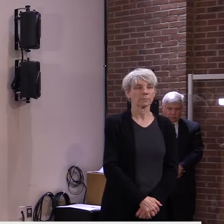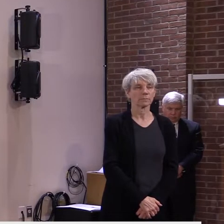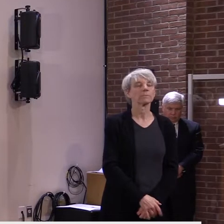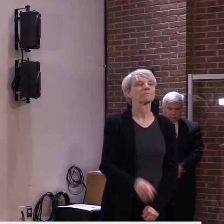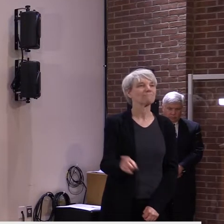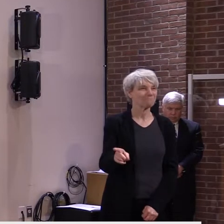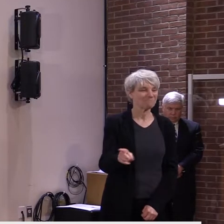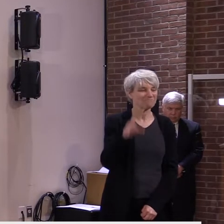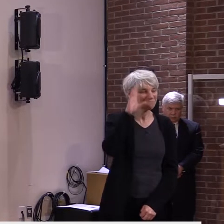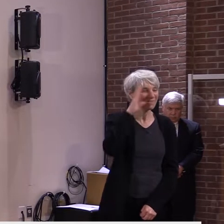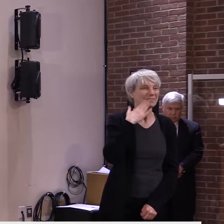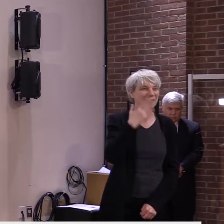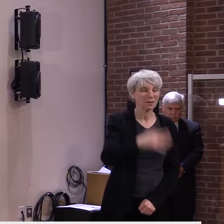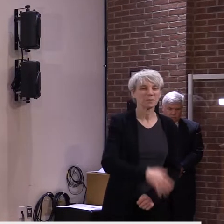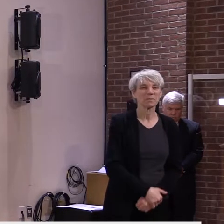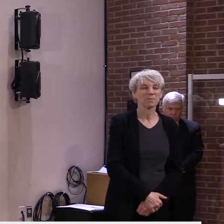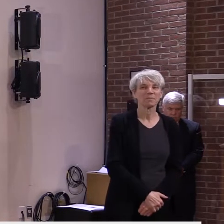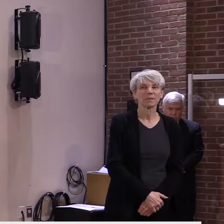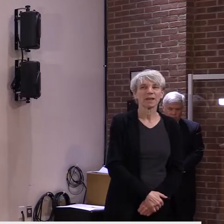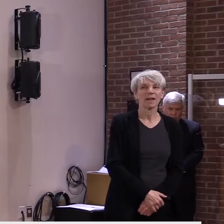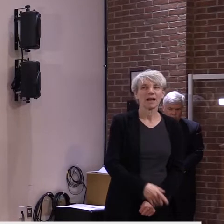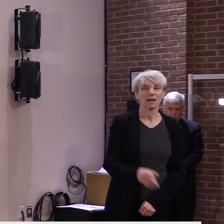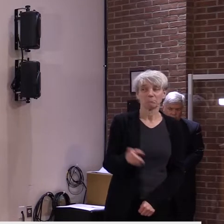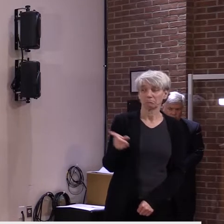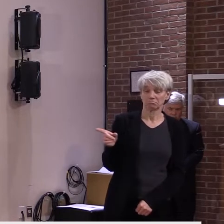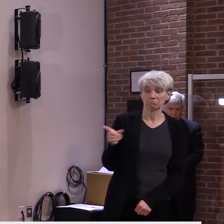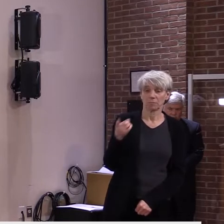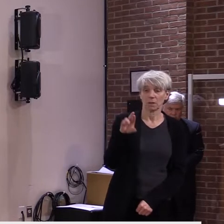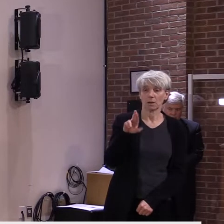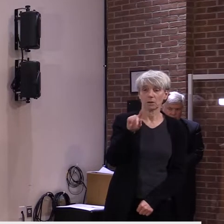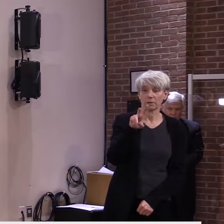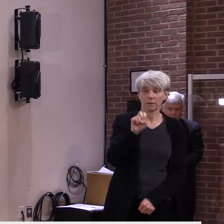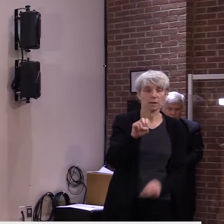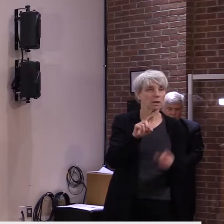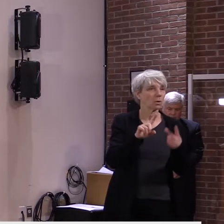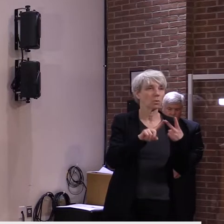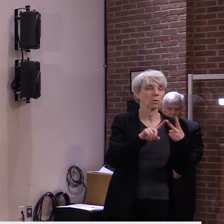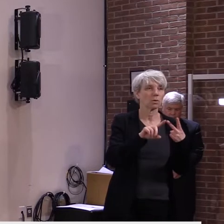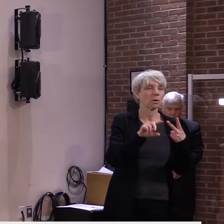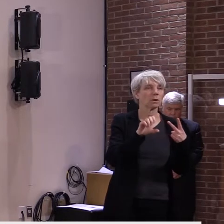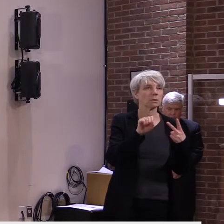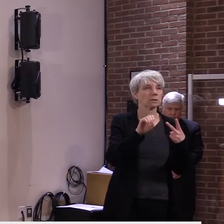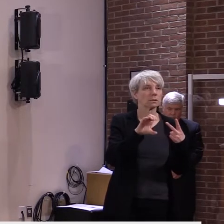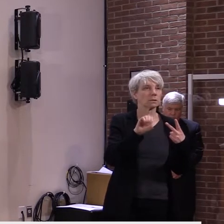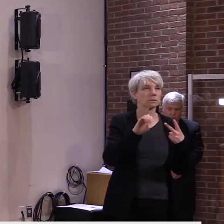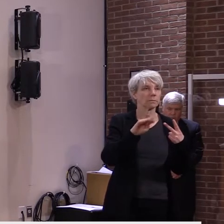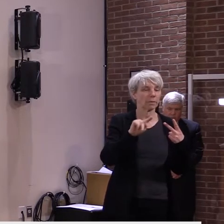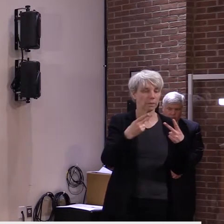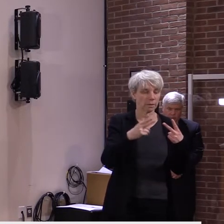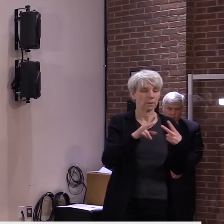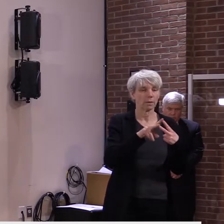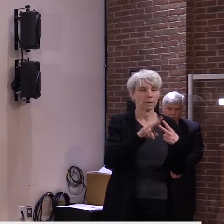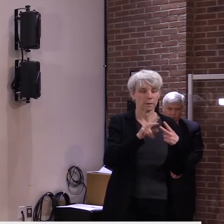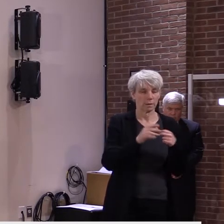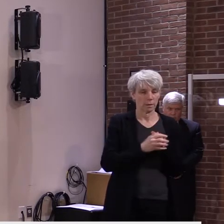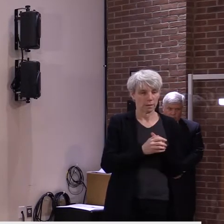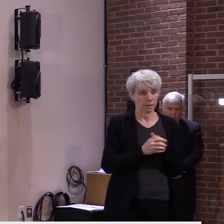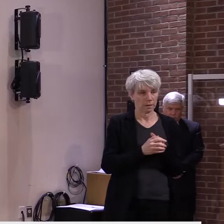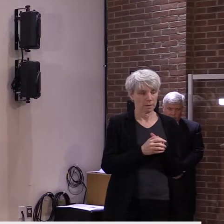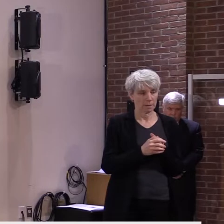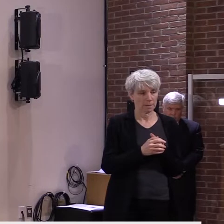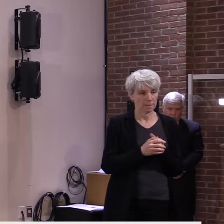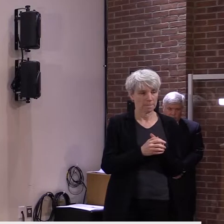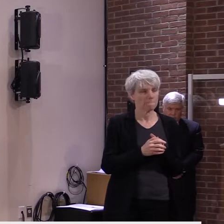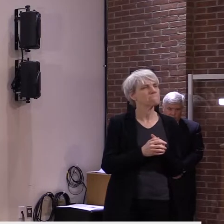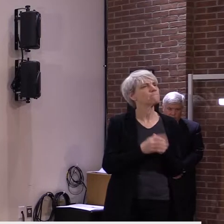Thanks. This is a question for Dr. Levine or Secretary Smith. I'm wondering how many vaccine doses Vermont is